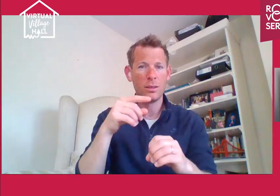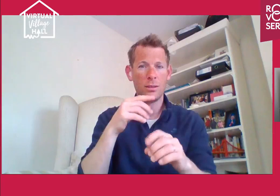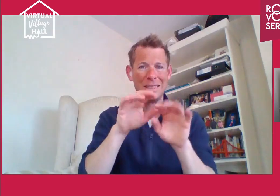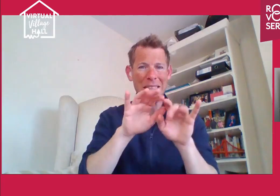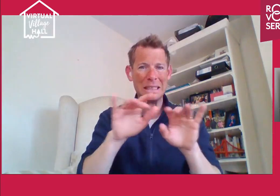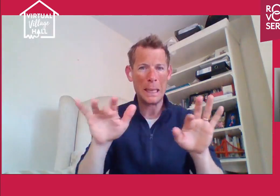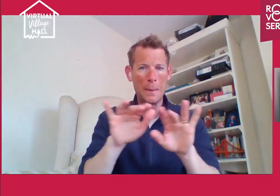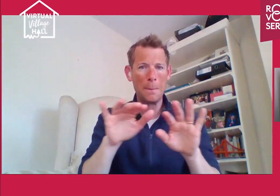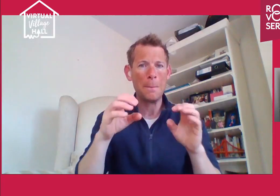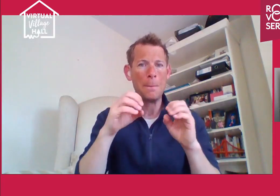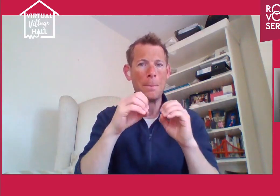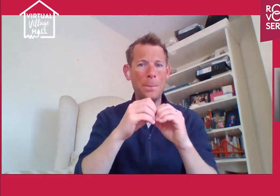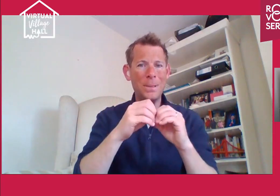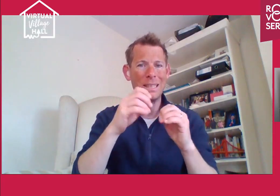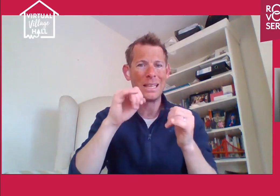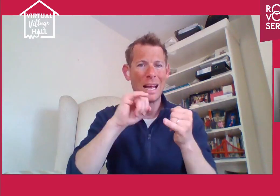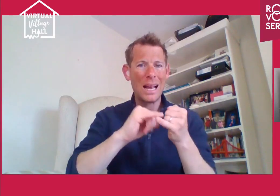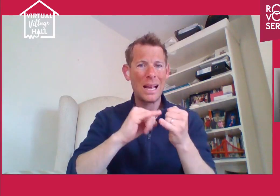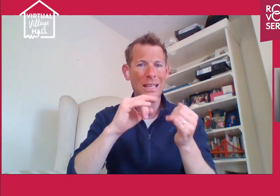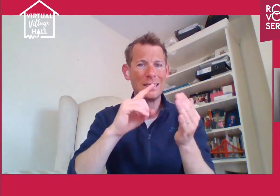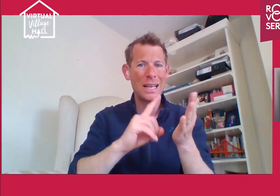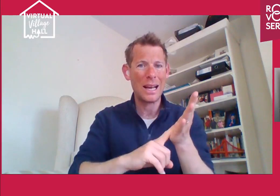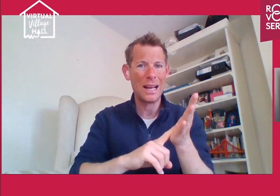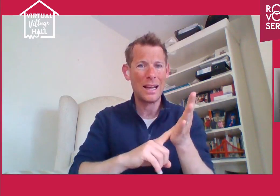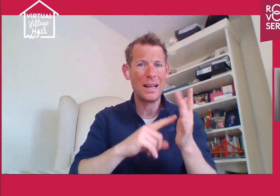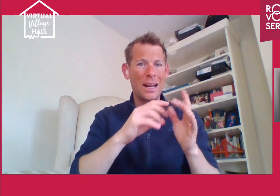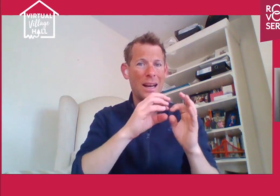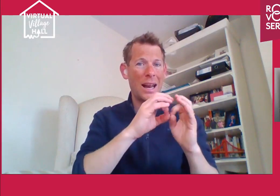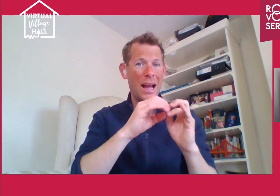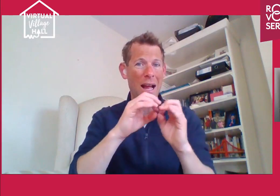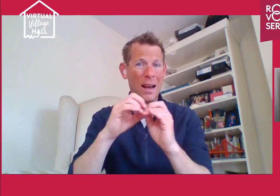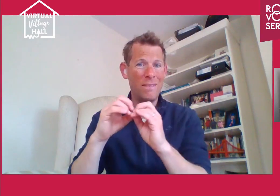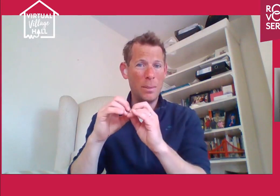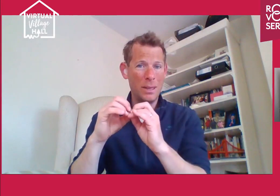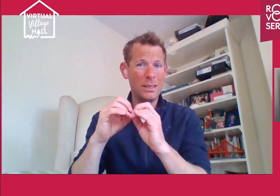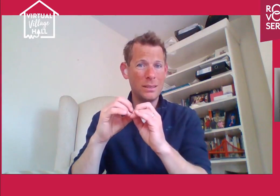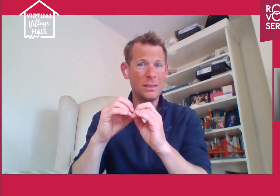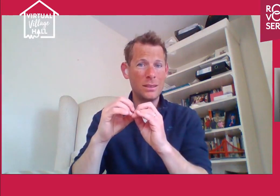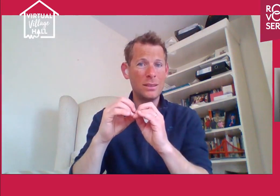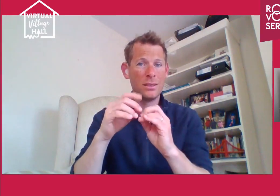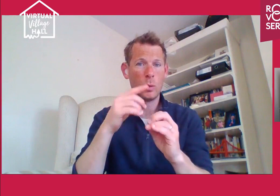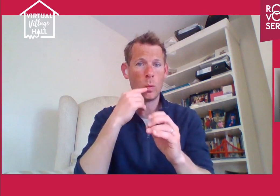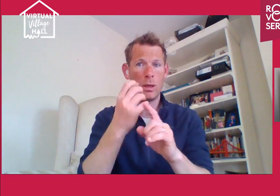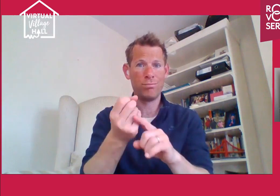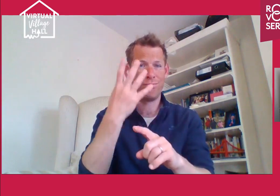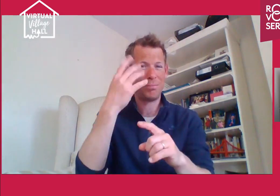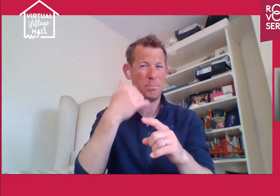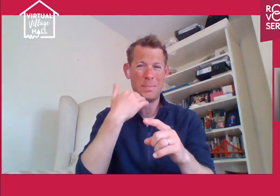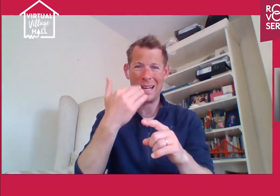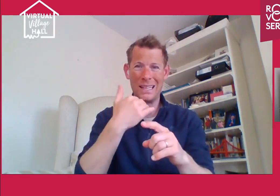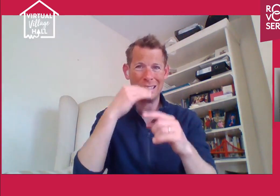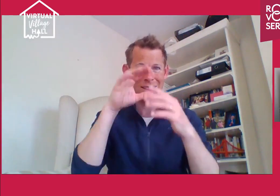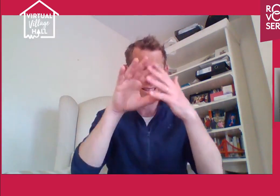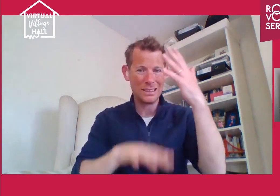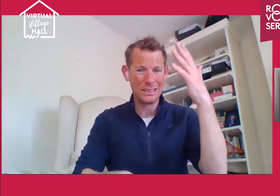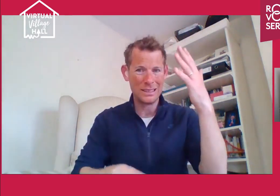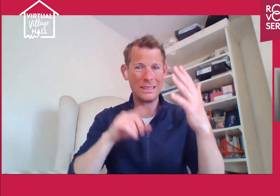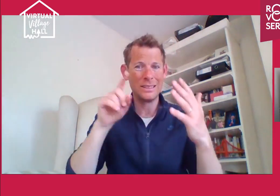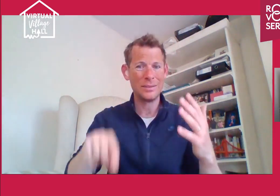So you can have a look on Google. Just type in alphabet and you'll find lots of suggestions. There's